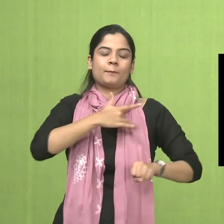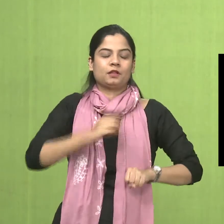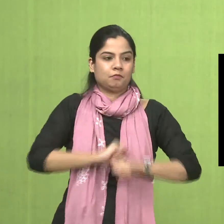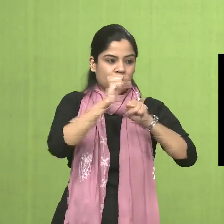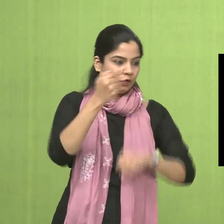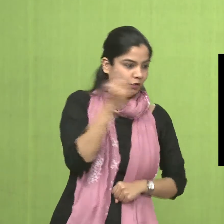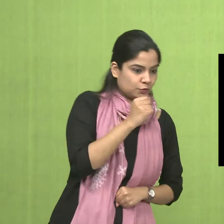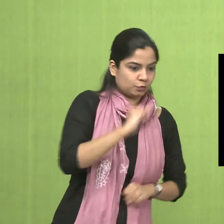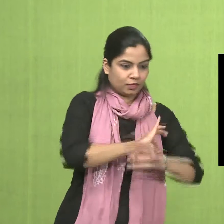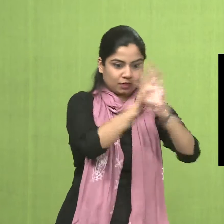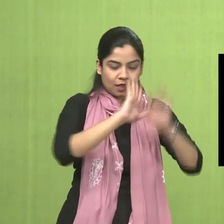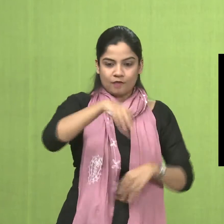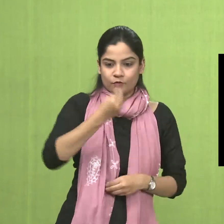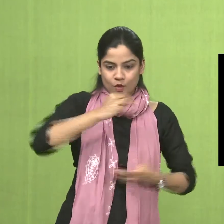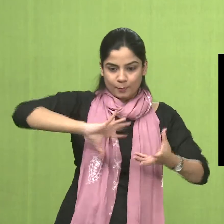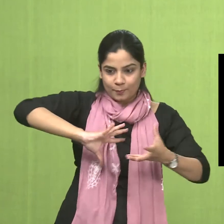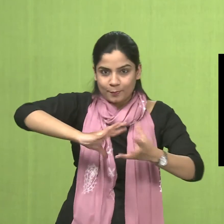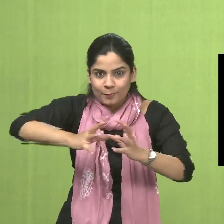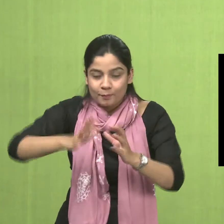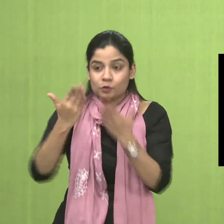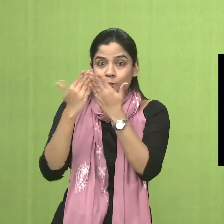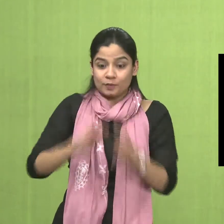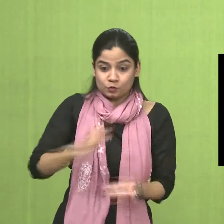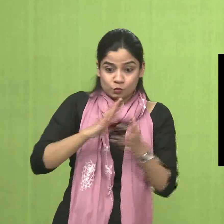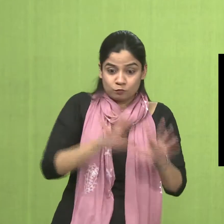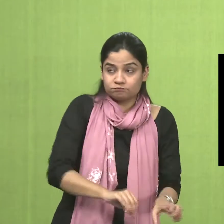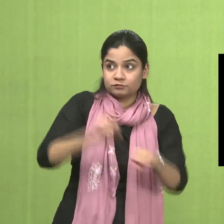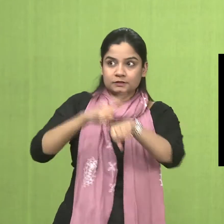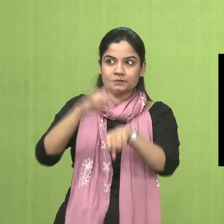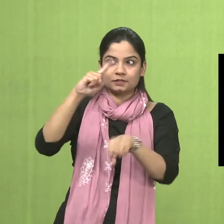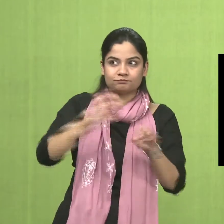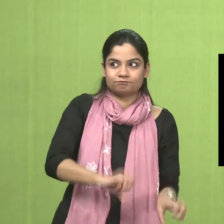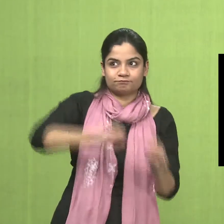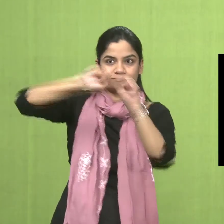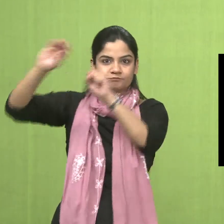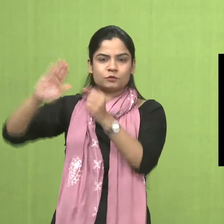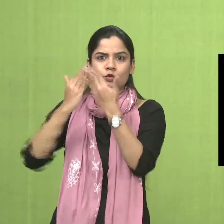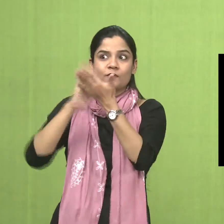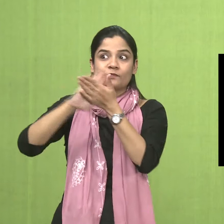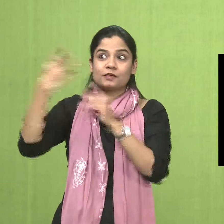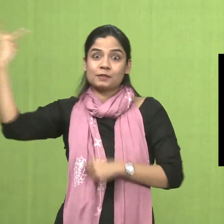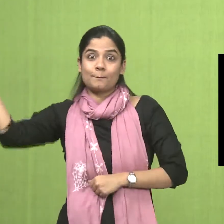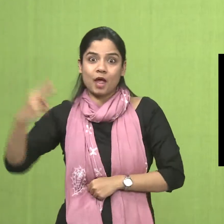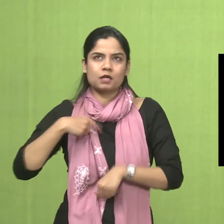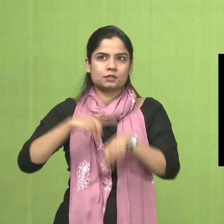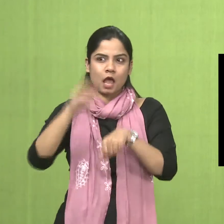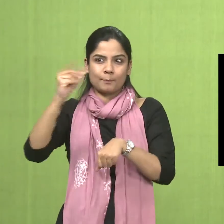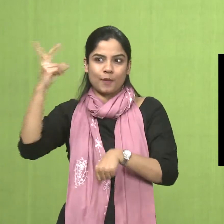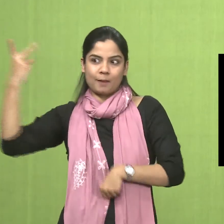in the morning, brushing the teeth, preparing the food, sending children to school, and once they are done with school, picking